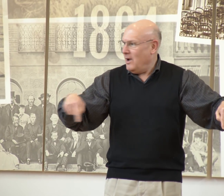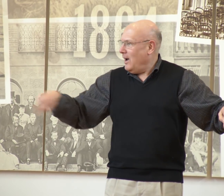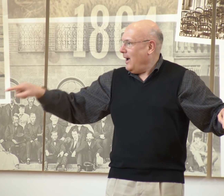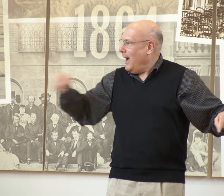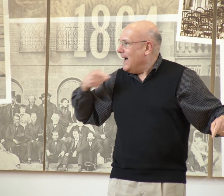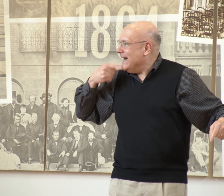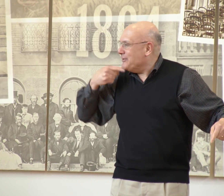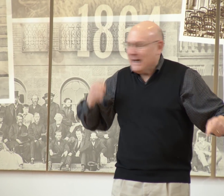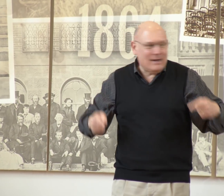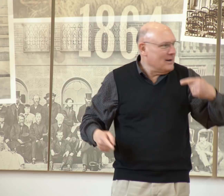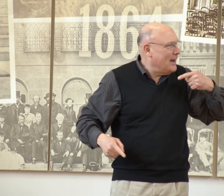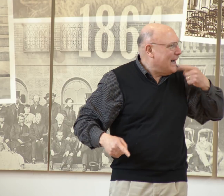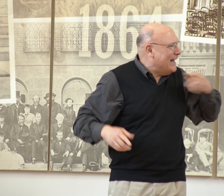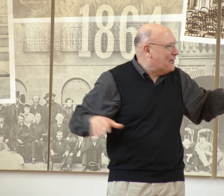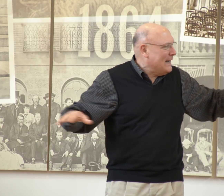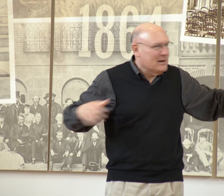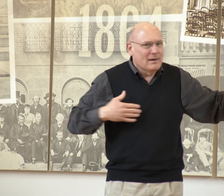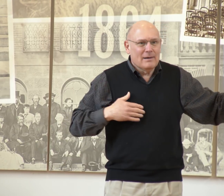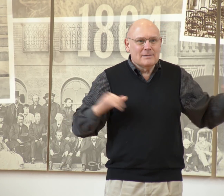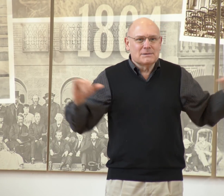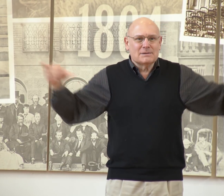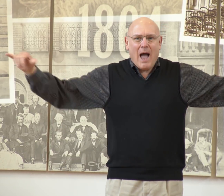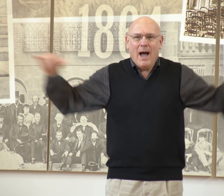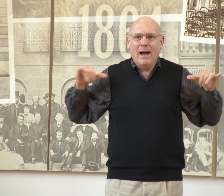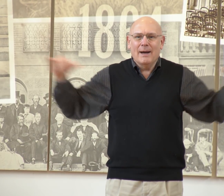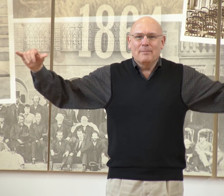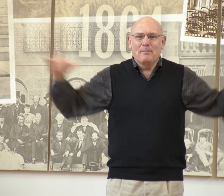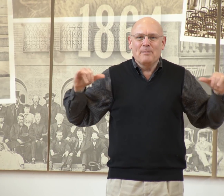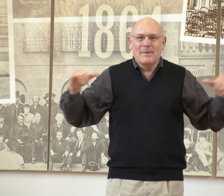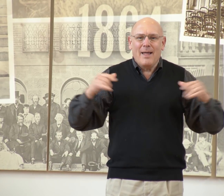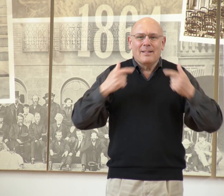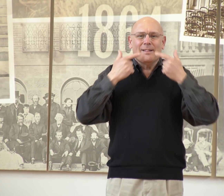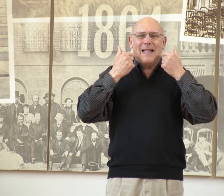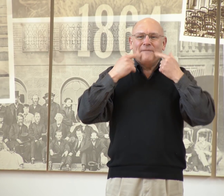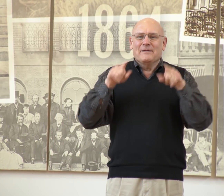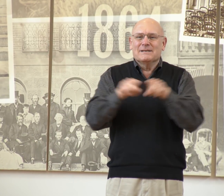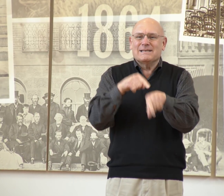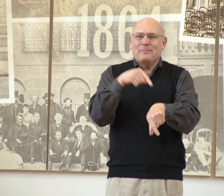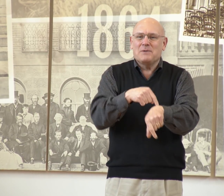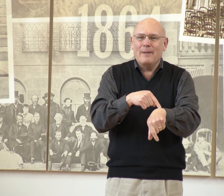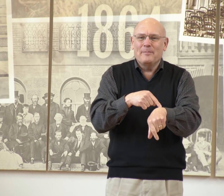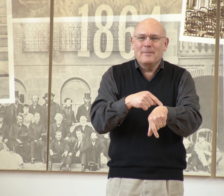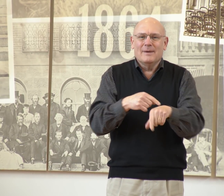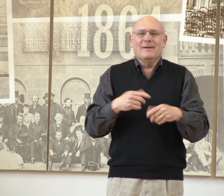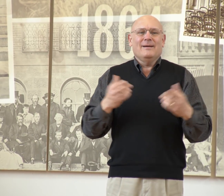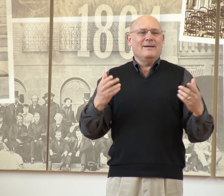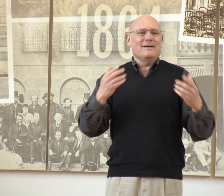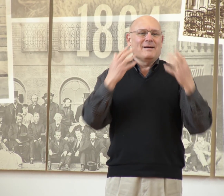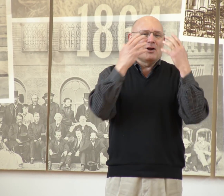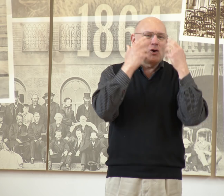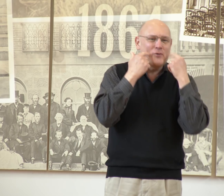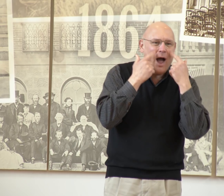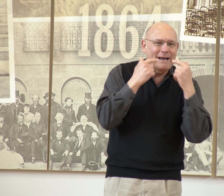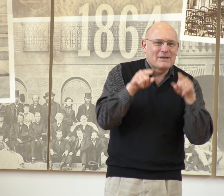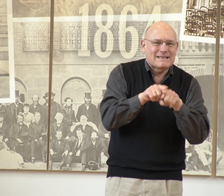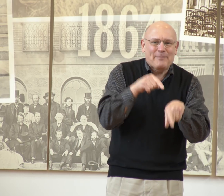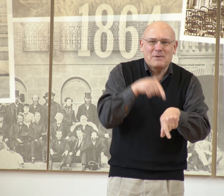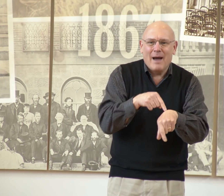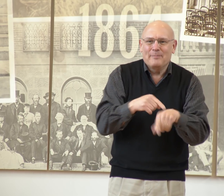I had access to. I sat in the row with hearing people all around me, and we were laughing at the same time, crying